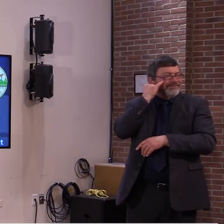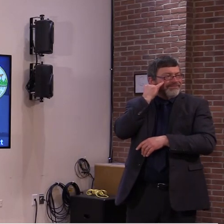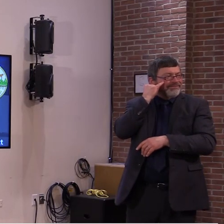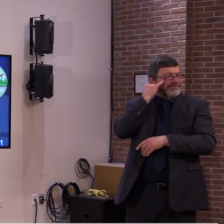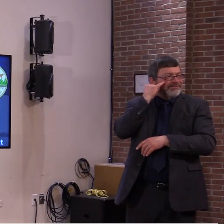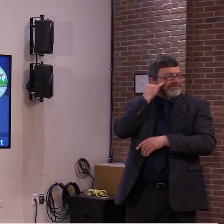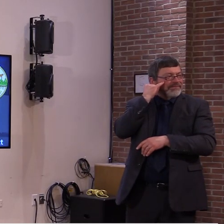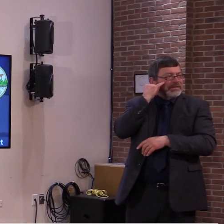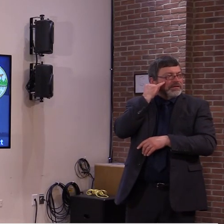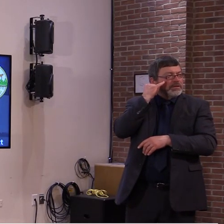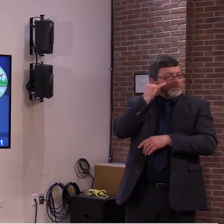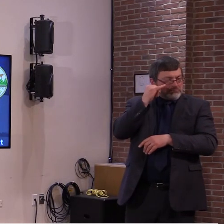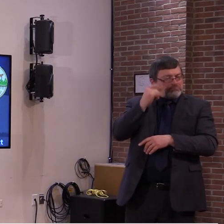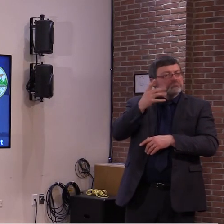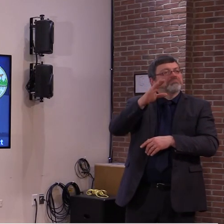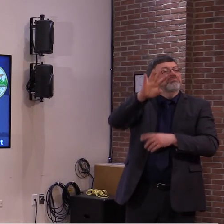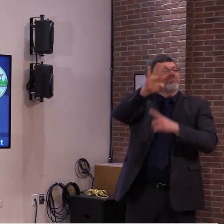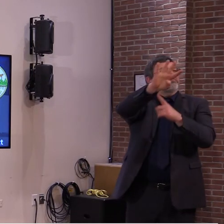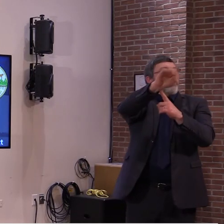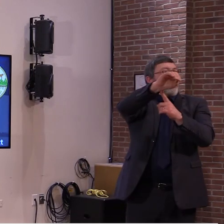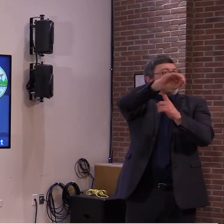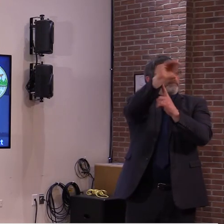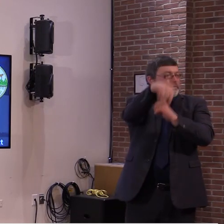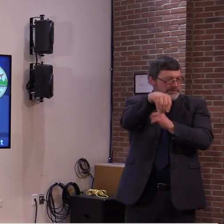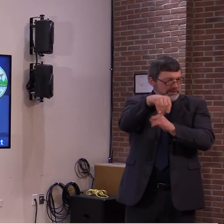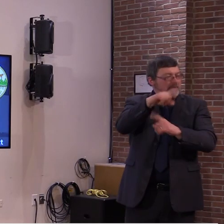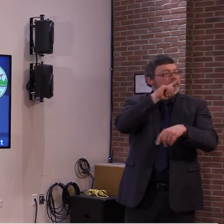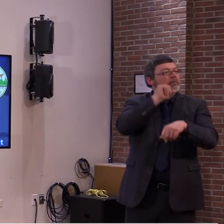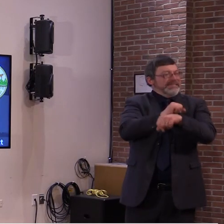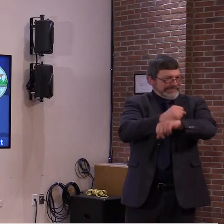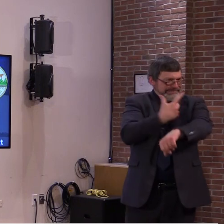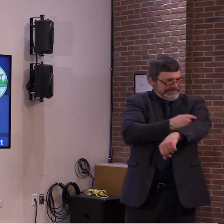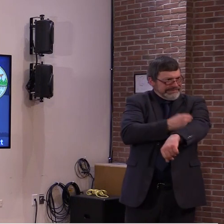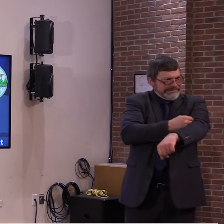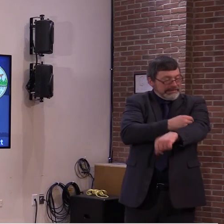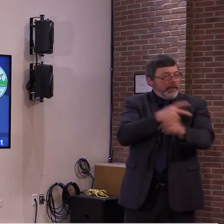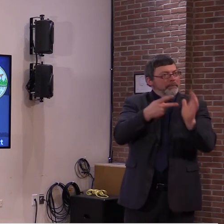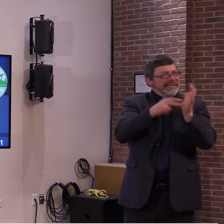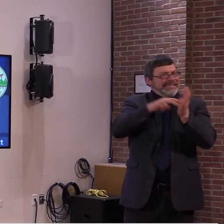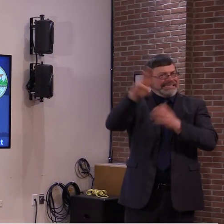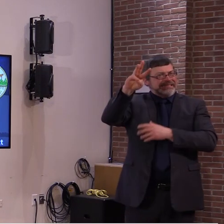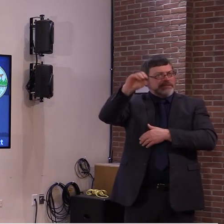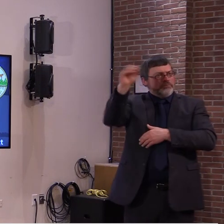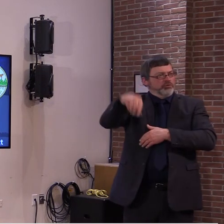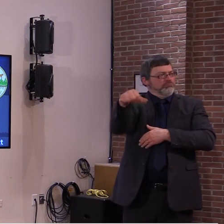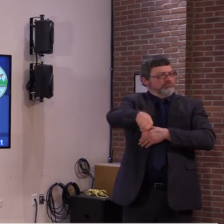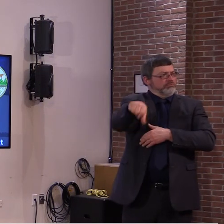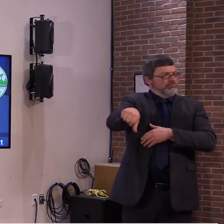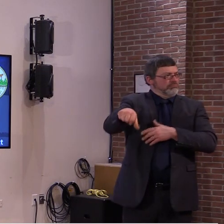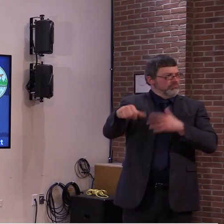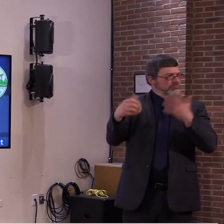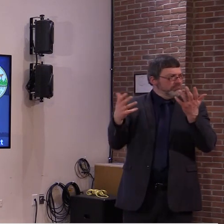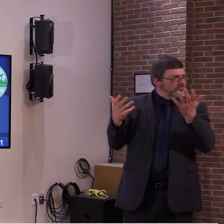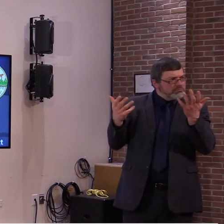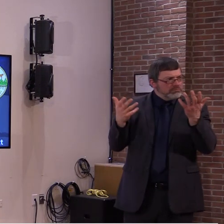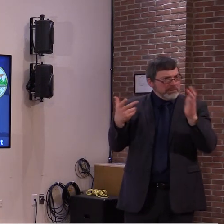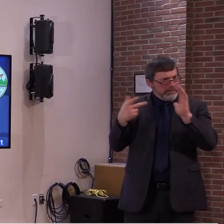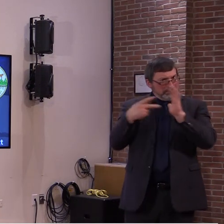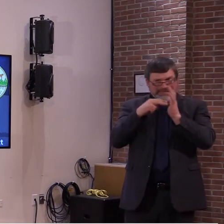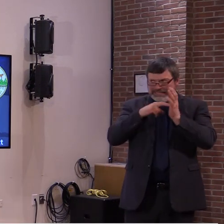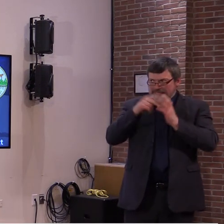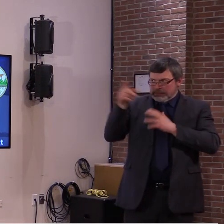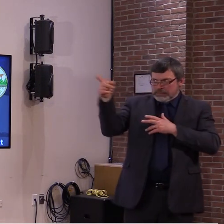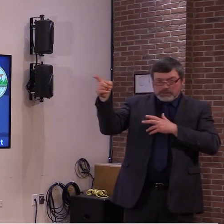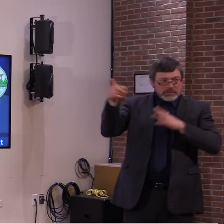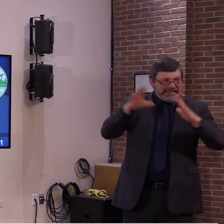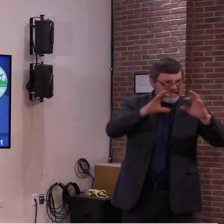vaccinated, are there any, like, thoughts about planning some sort of way to come back at them, or a way to try to change people's